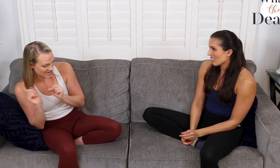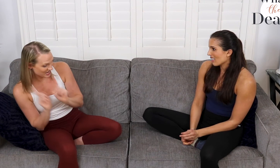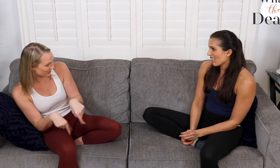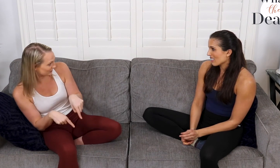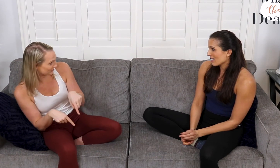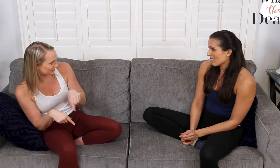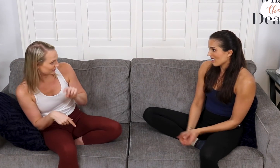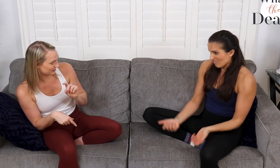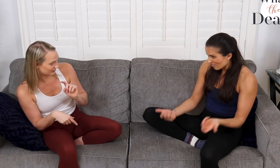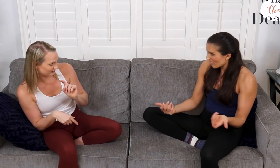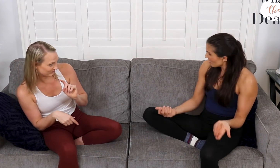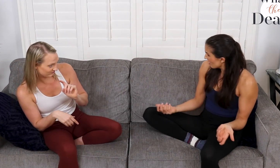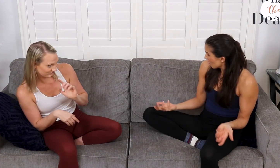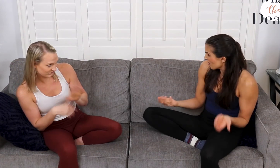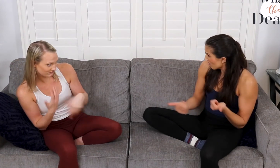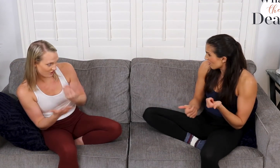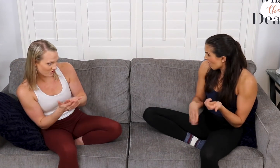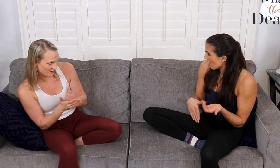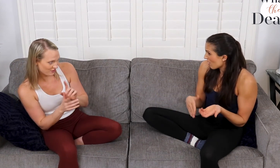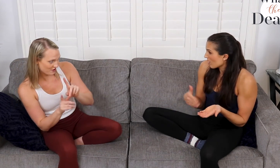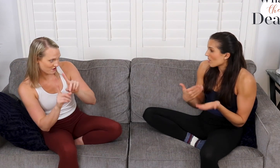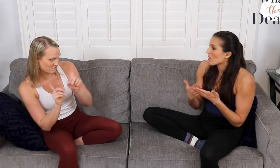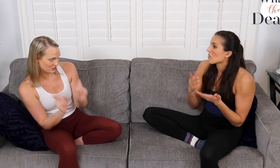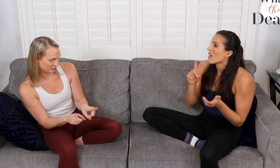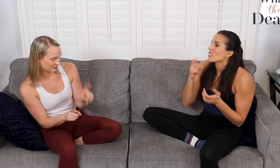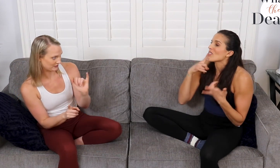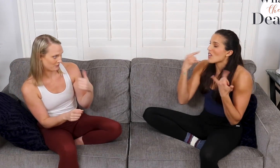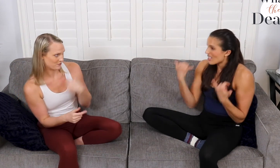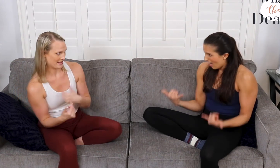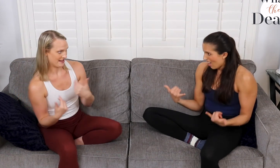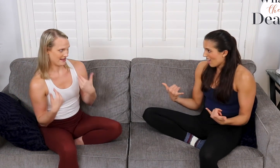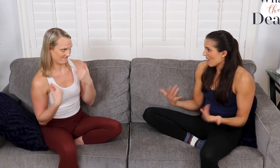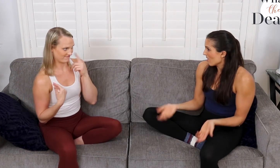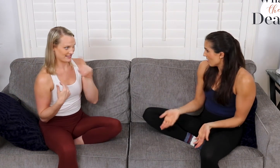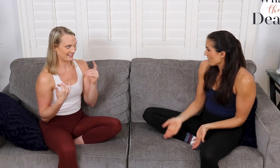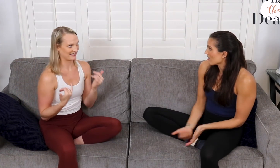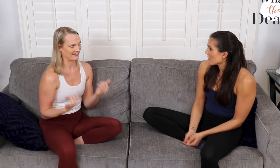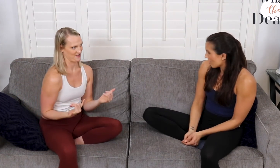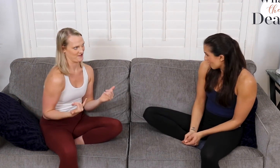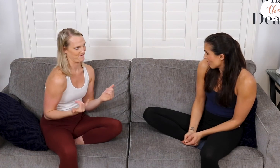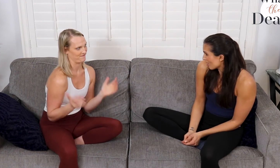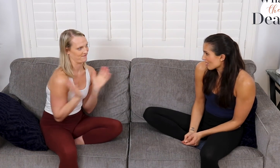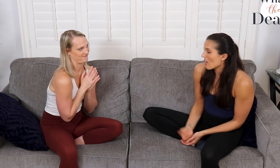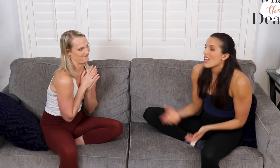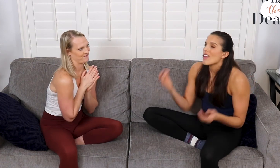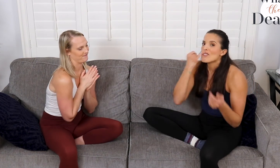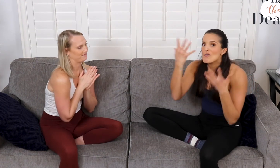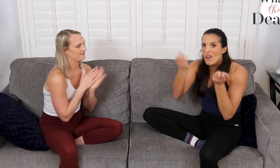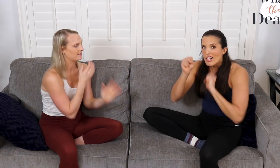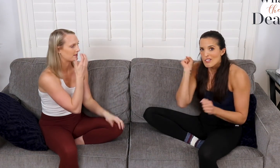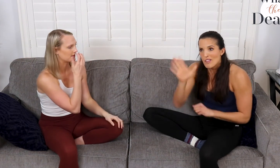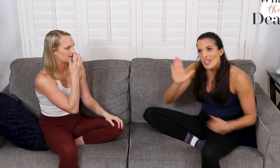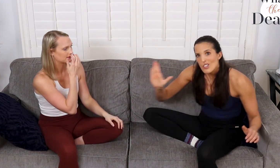dogs, actually. We had family dogs growing up, and they were our ears